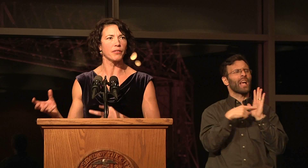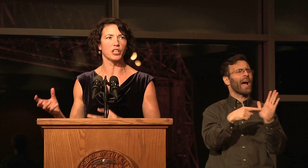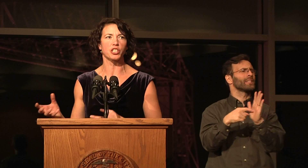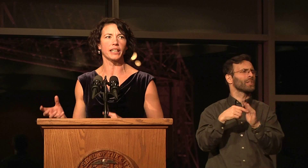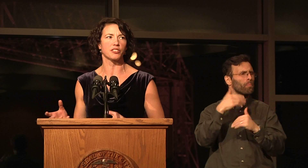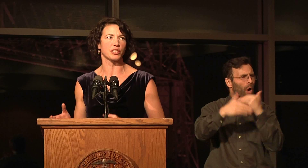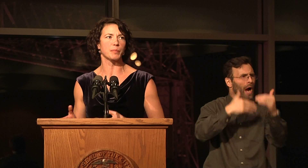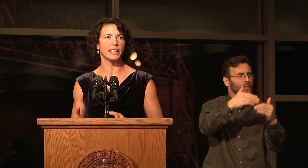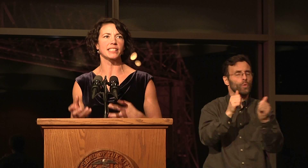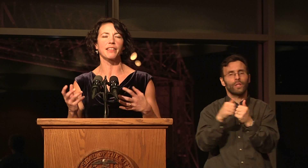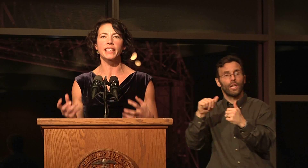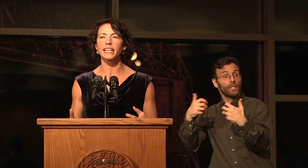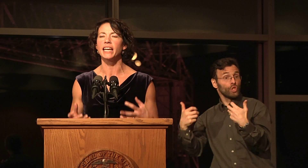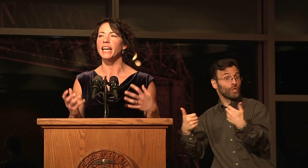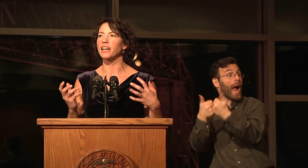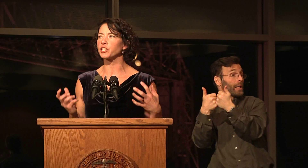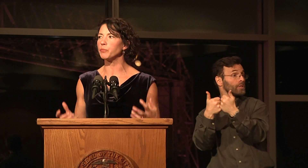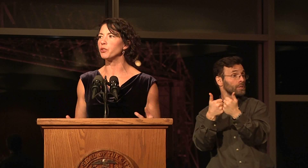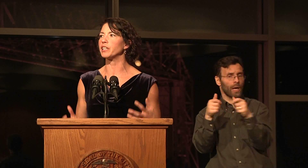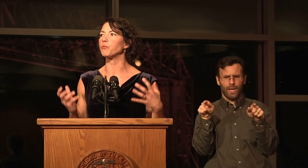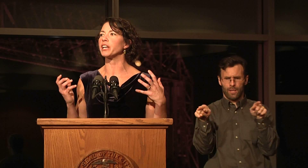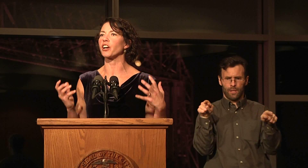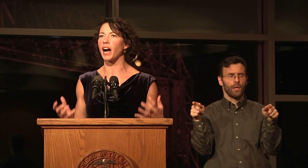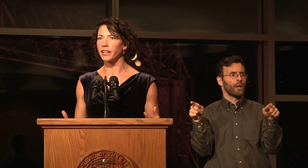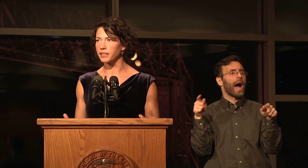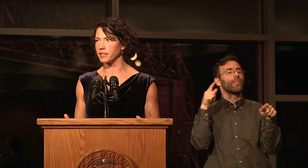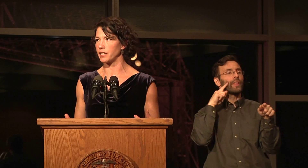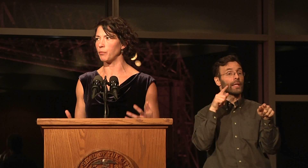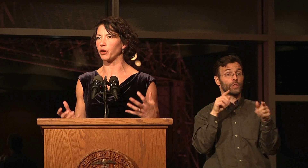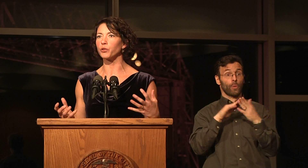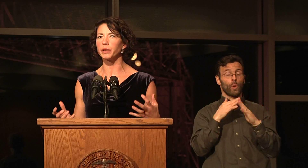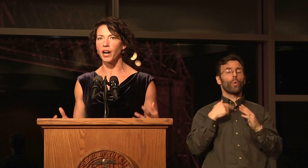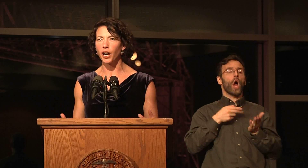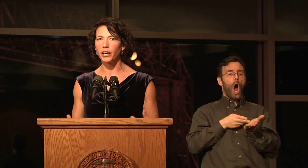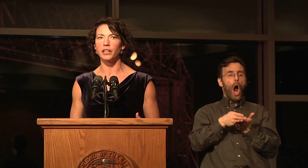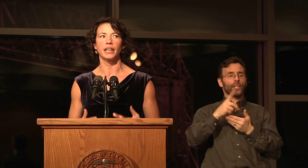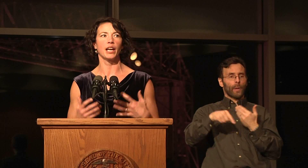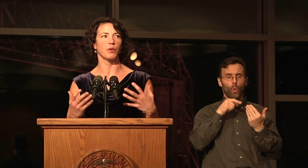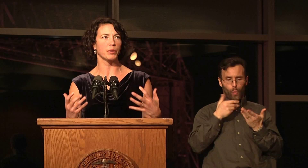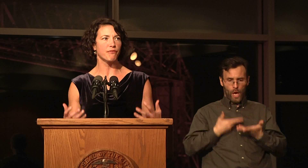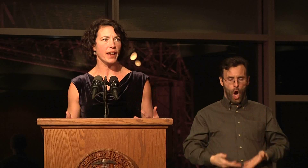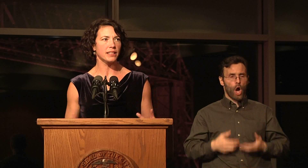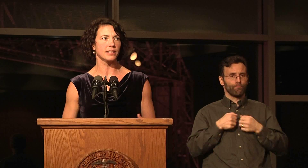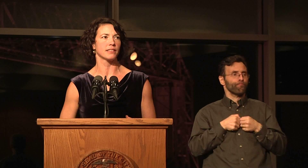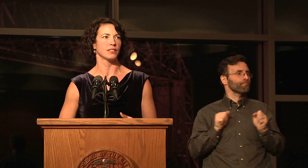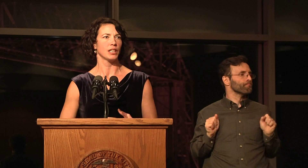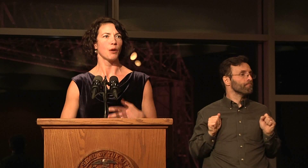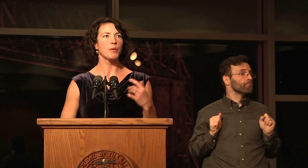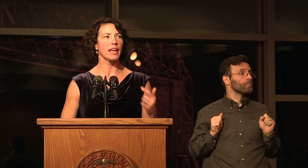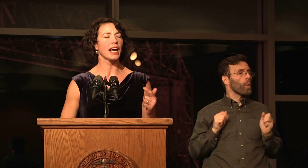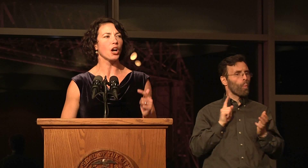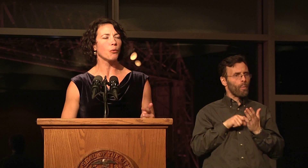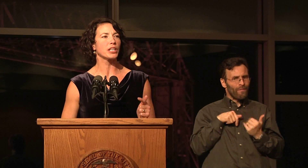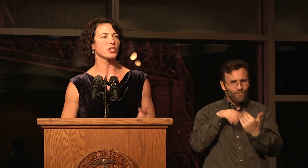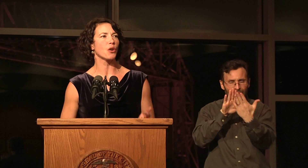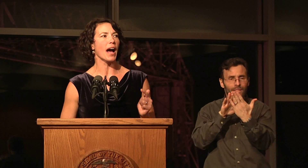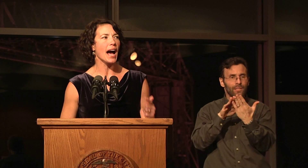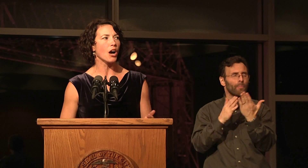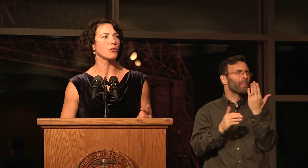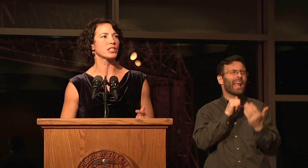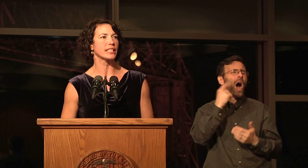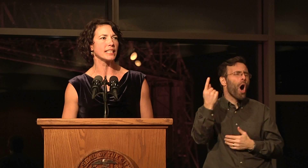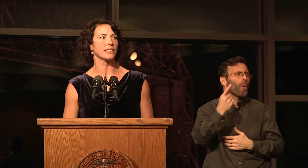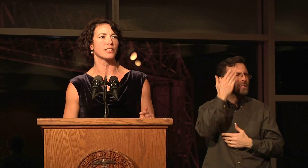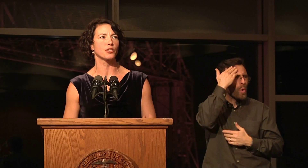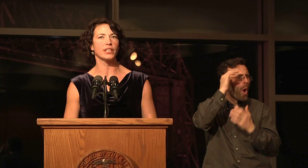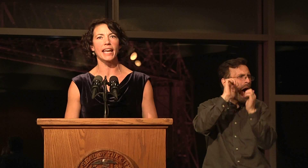with some of our challenges, because I think as a community we are honest about who we are and what we face. We may not always know